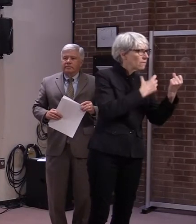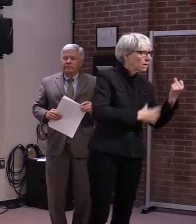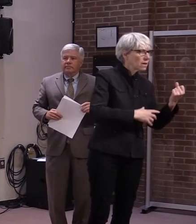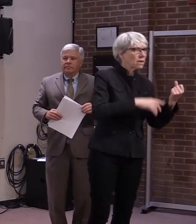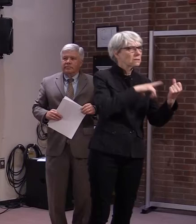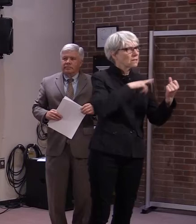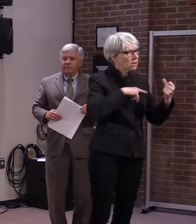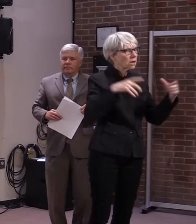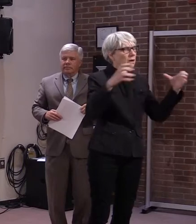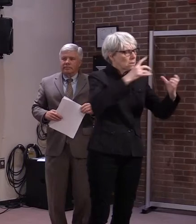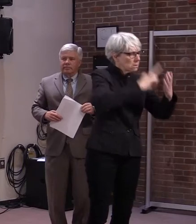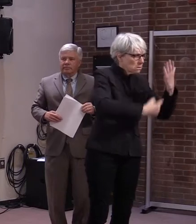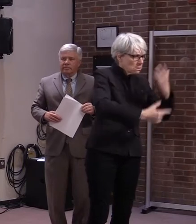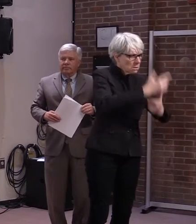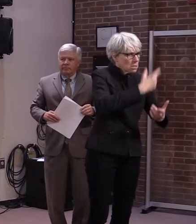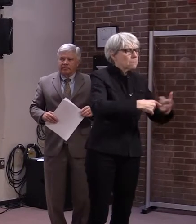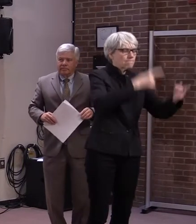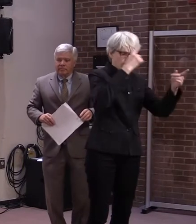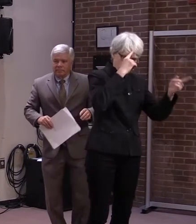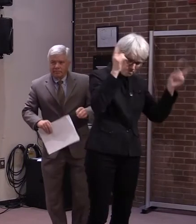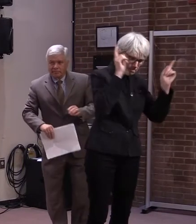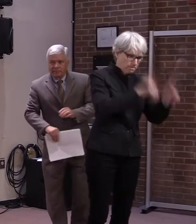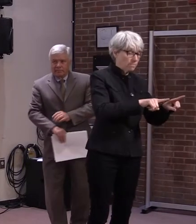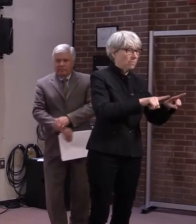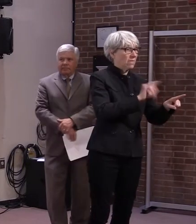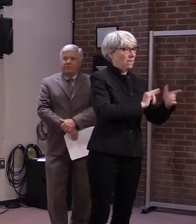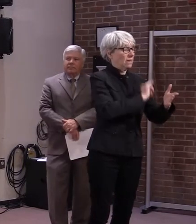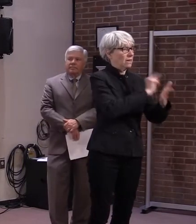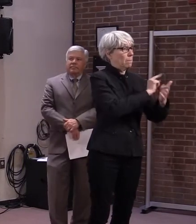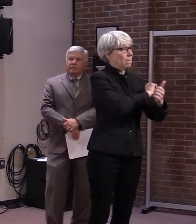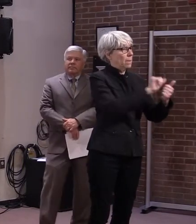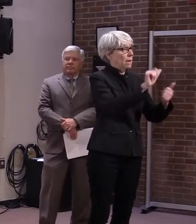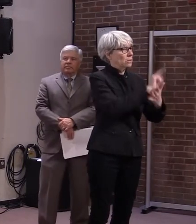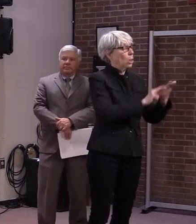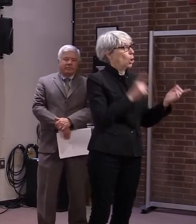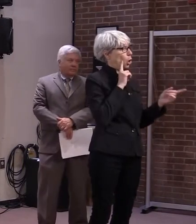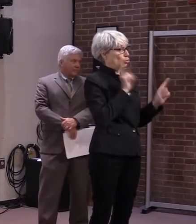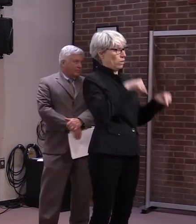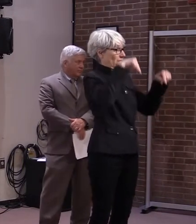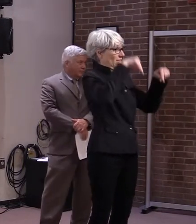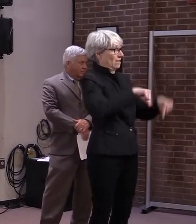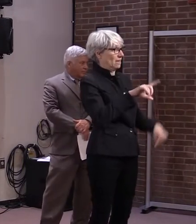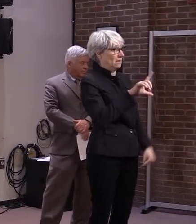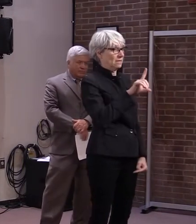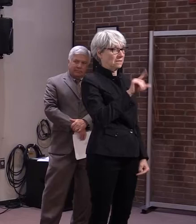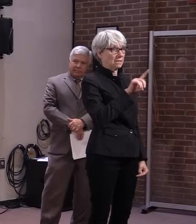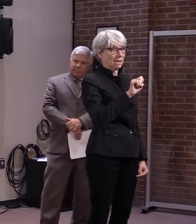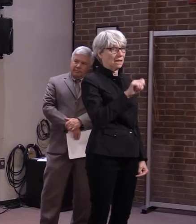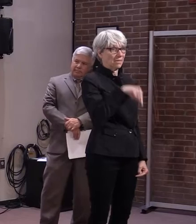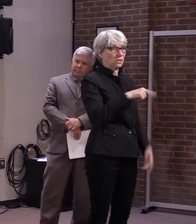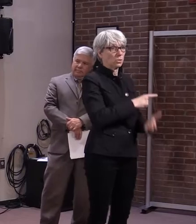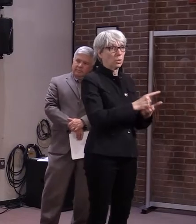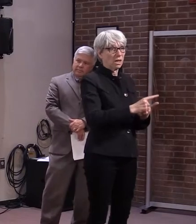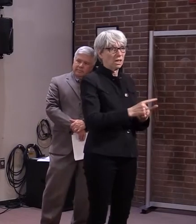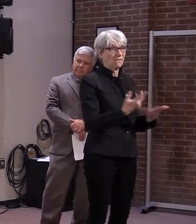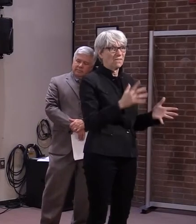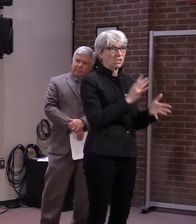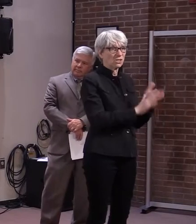to agreement, and in fact, there was legislation passed confirming this date. This was the date that was agreed